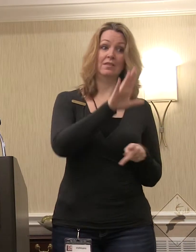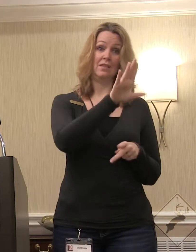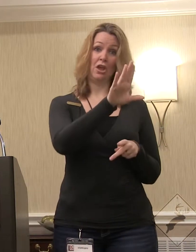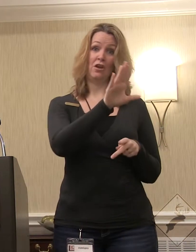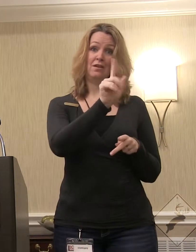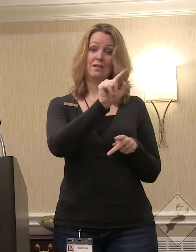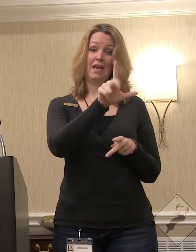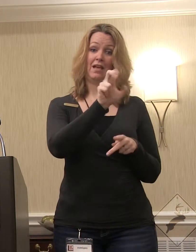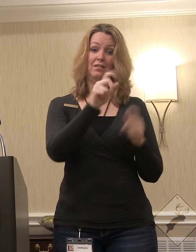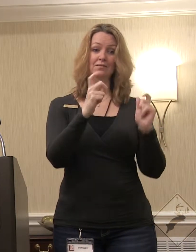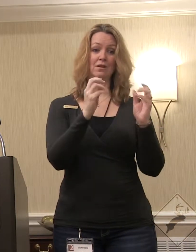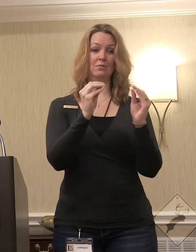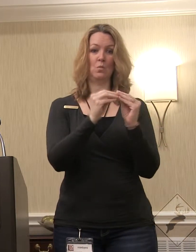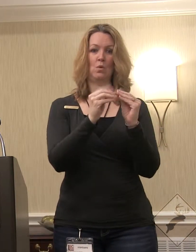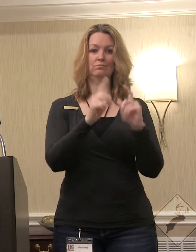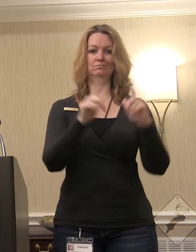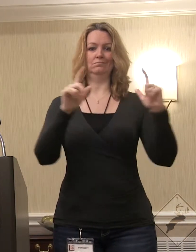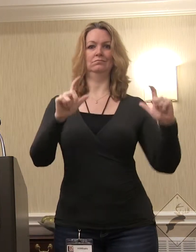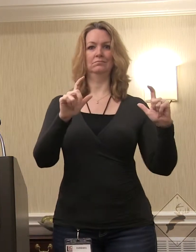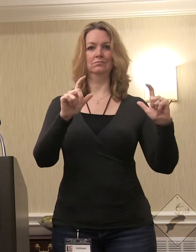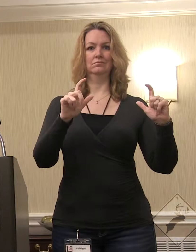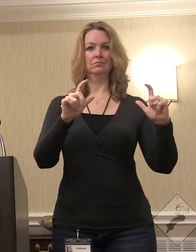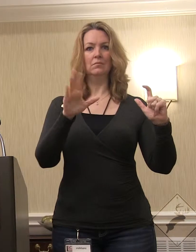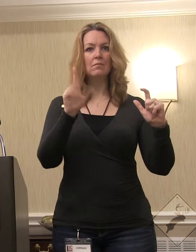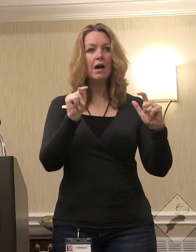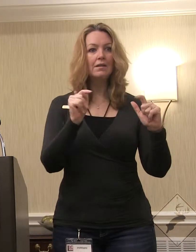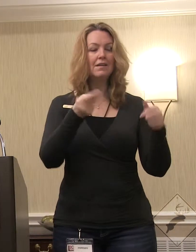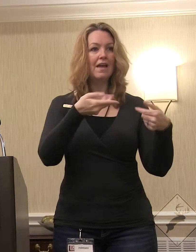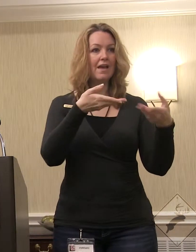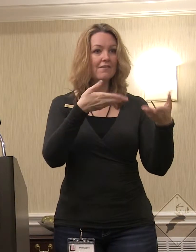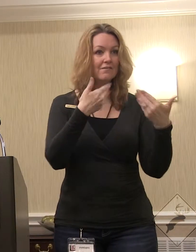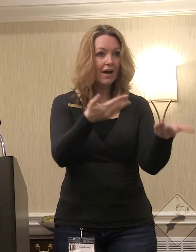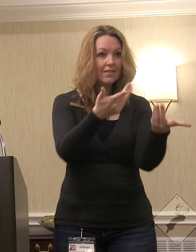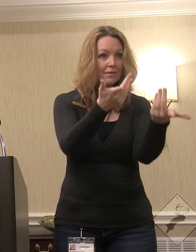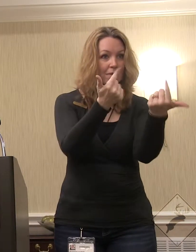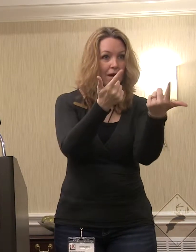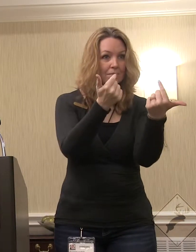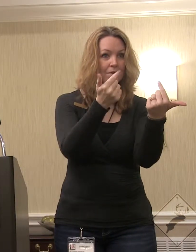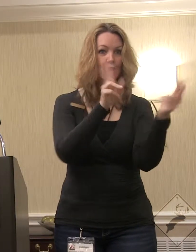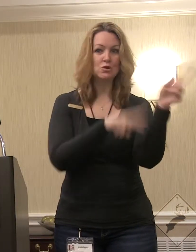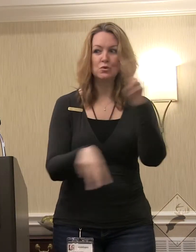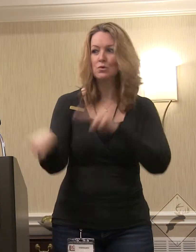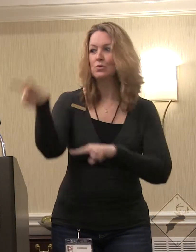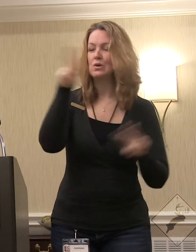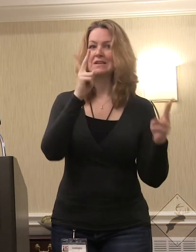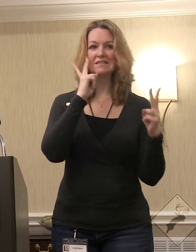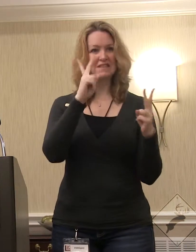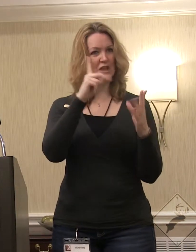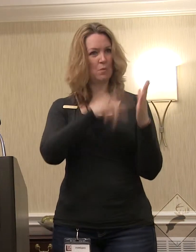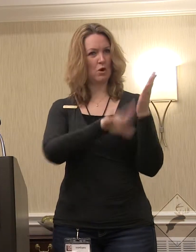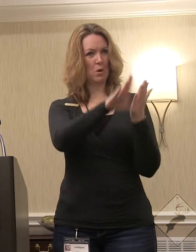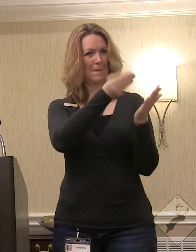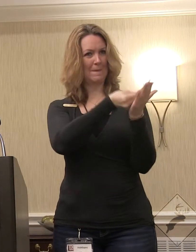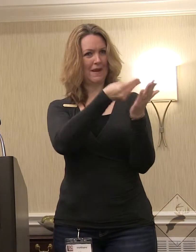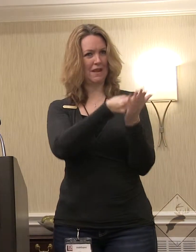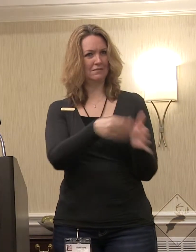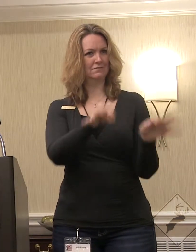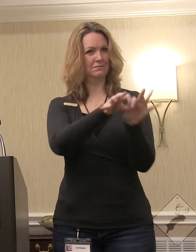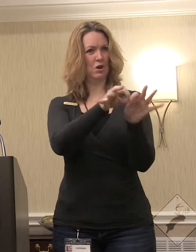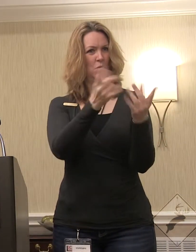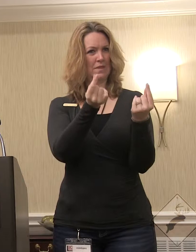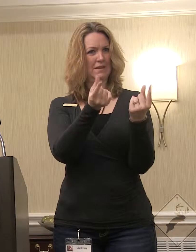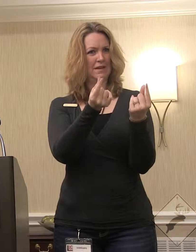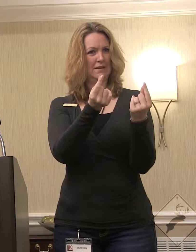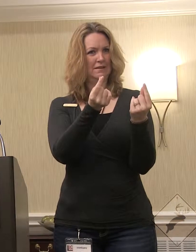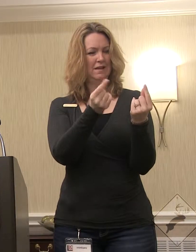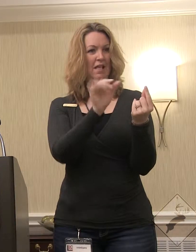bigger. But go outside the box. Invite them out for a tour. This is where that